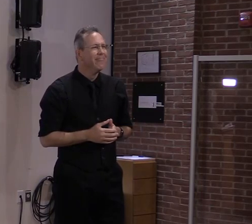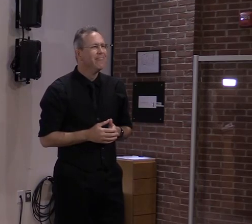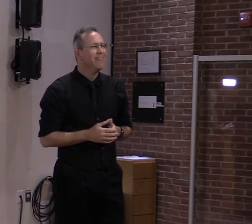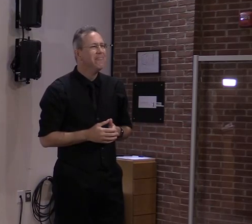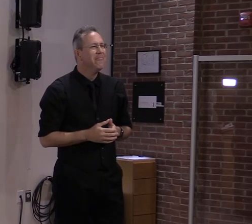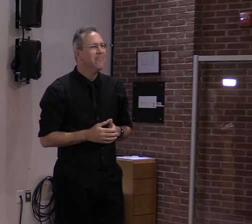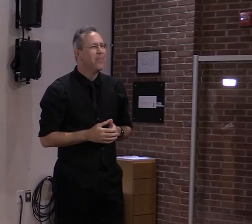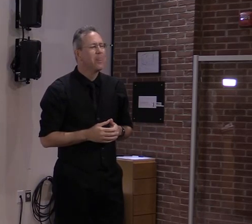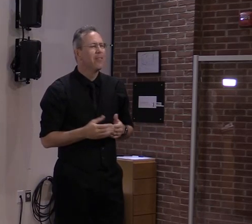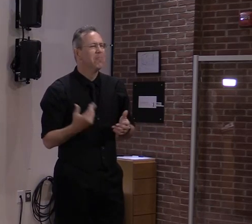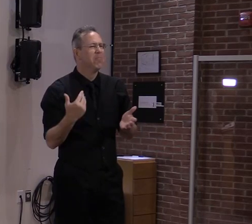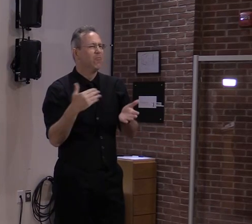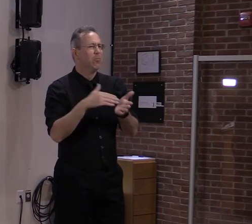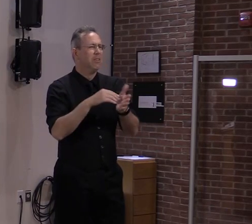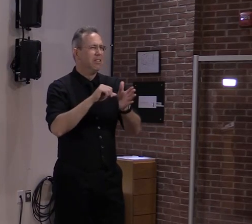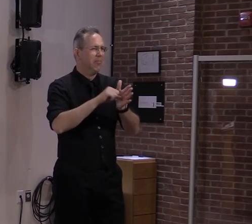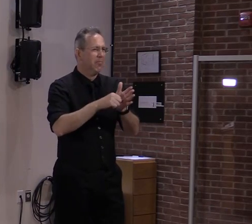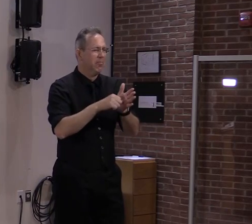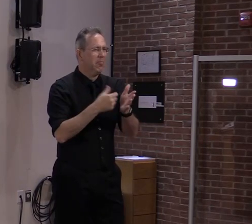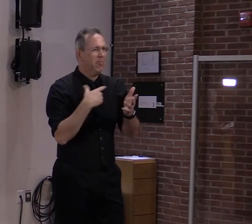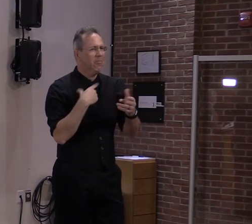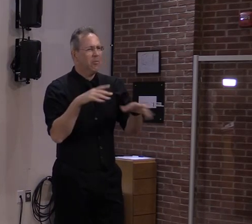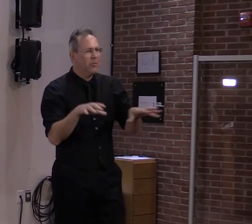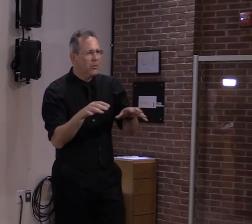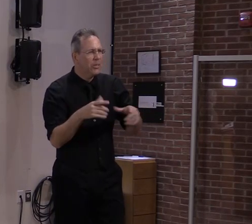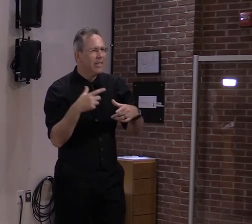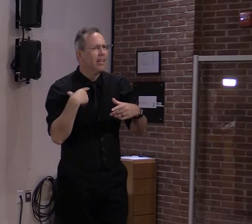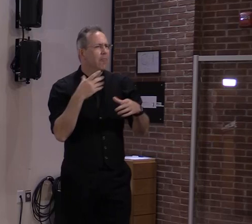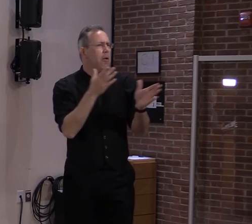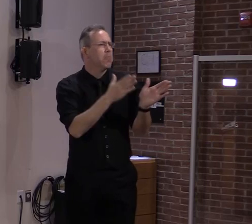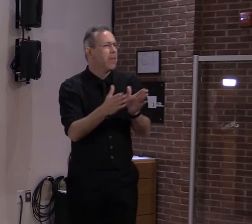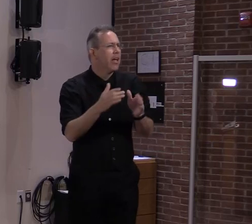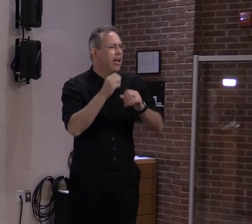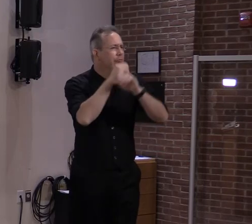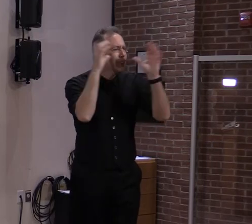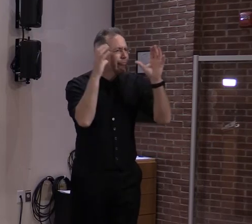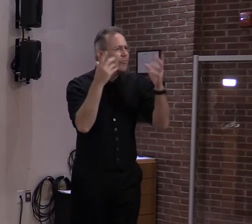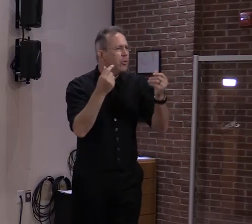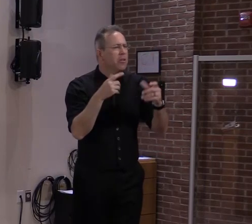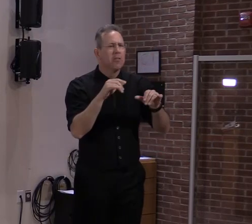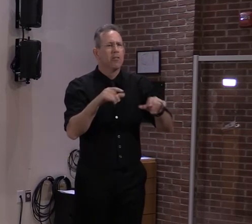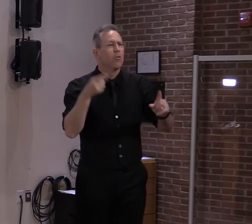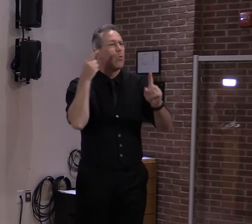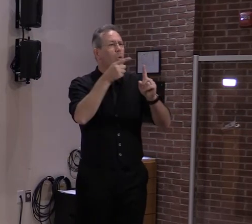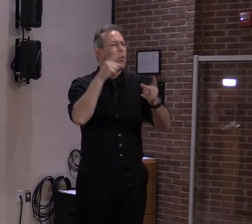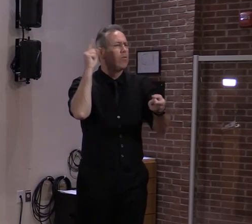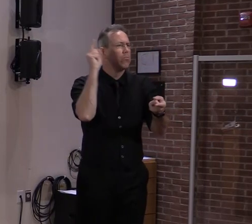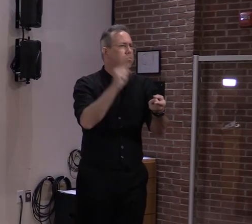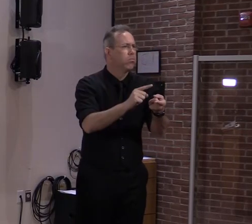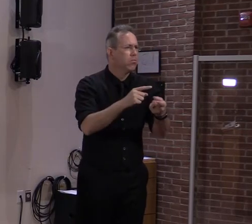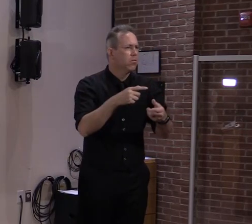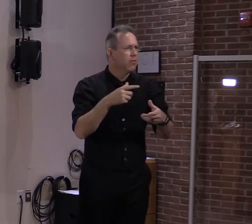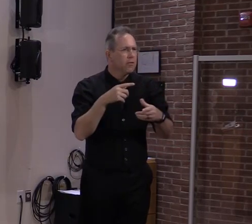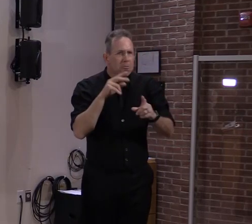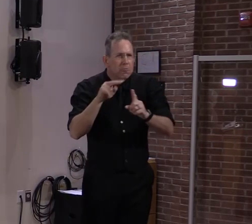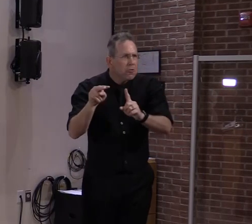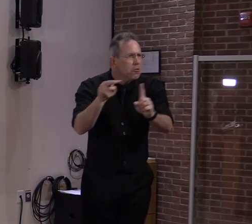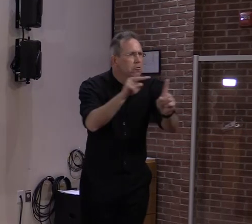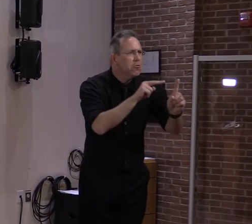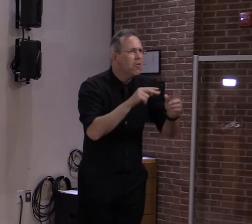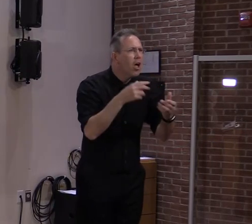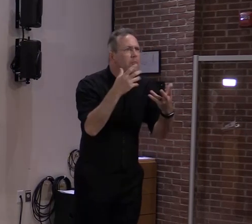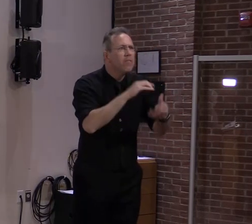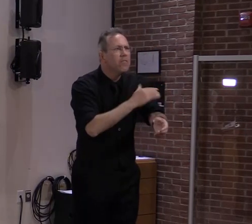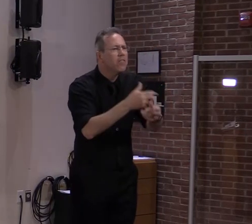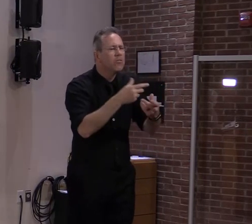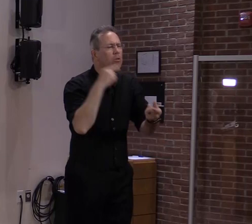these events. We certainly didn't have that problem in the events that we've planned so far. So they're filling